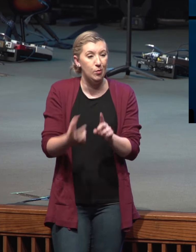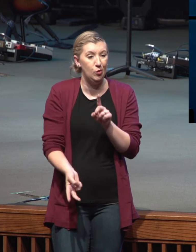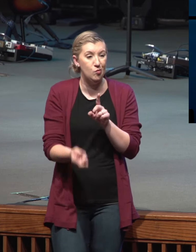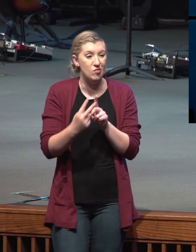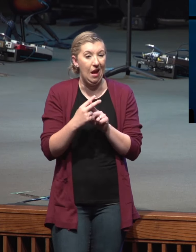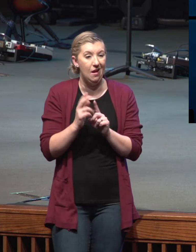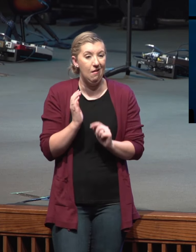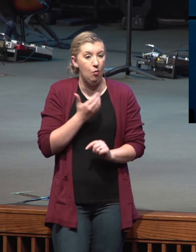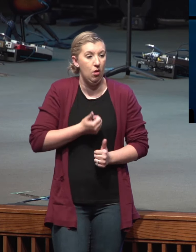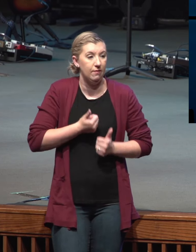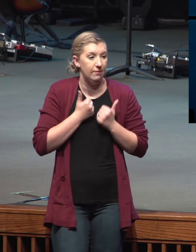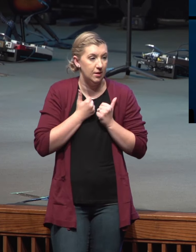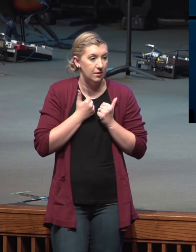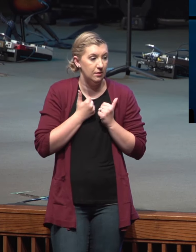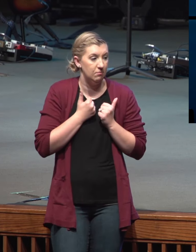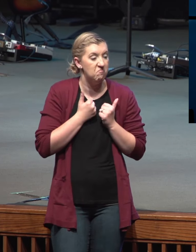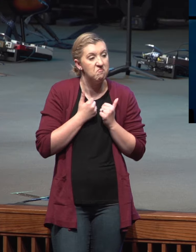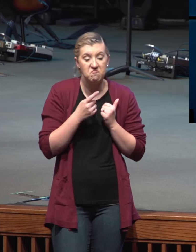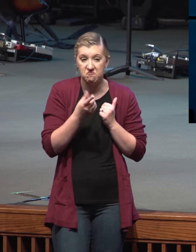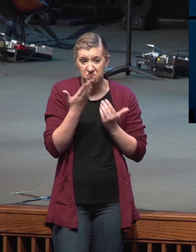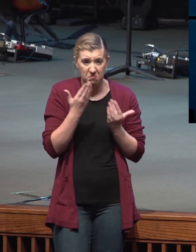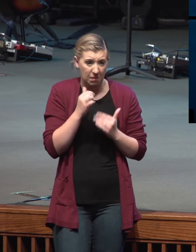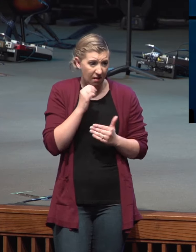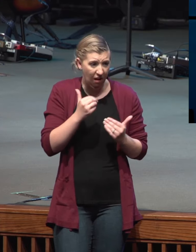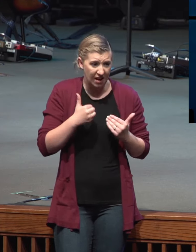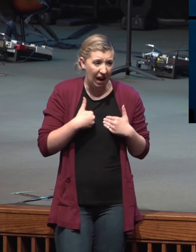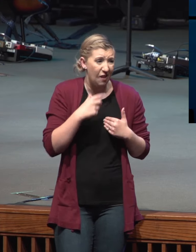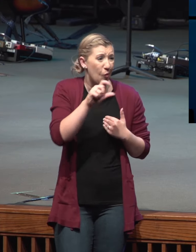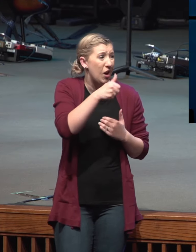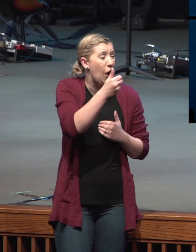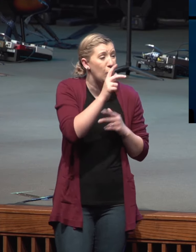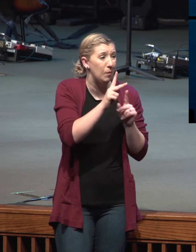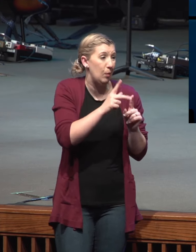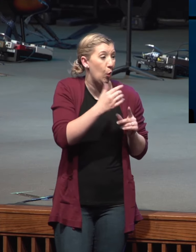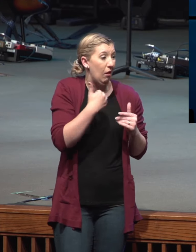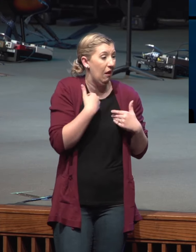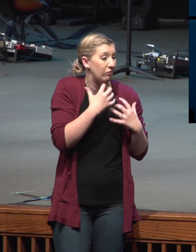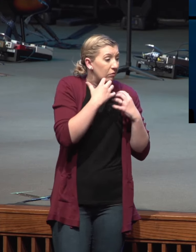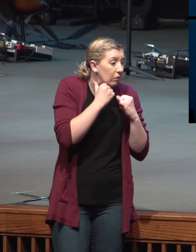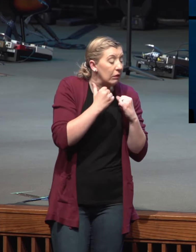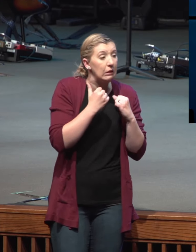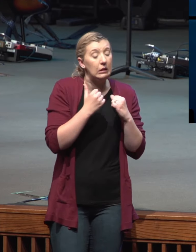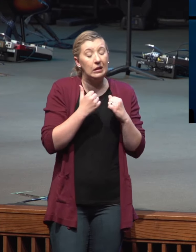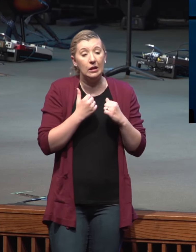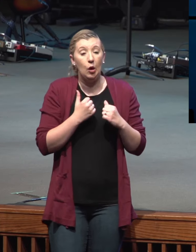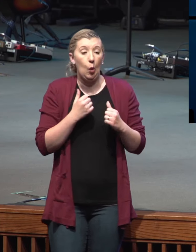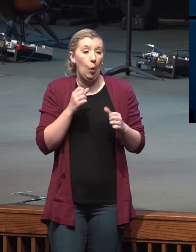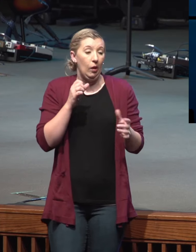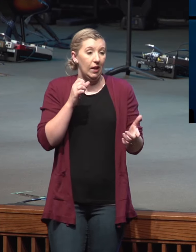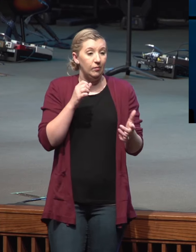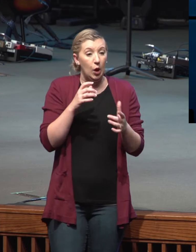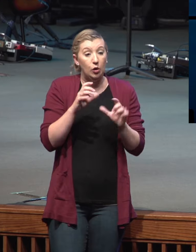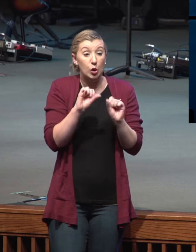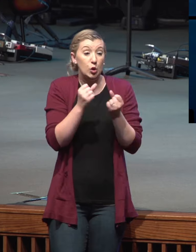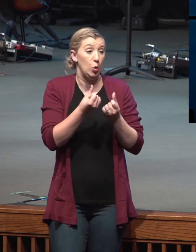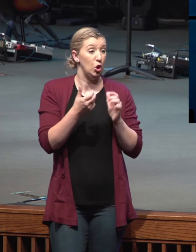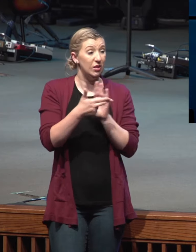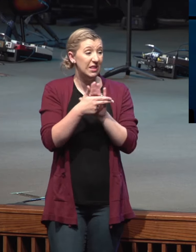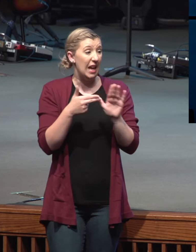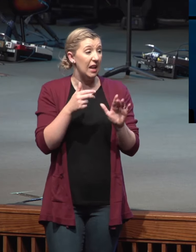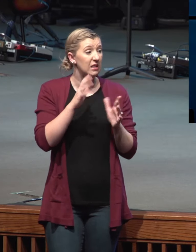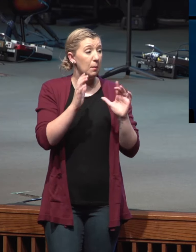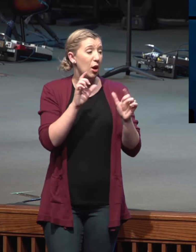lives. You may not have what others hold dear. You may not have the pedigree or the social status that others